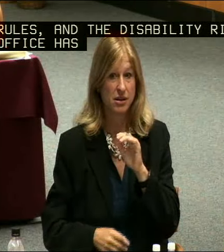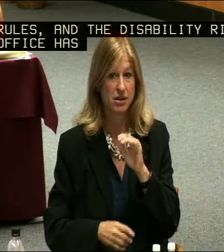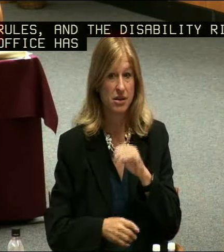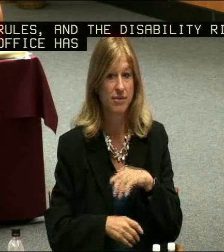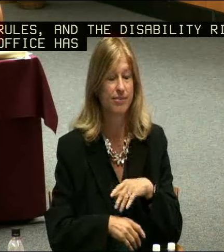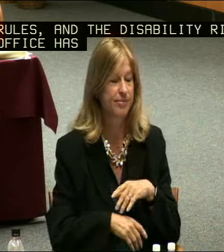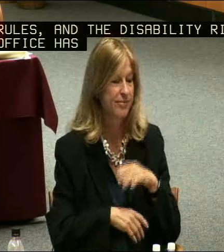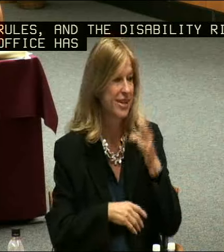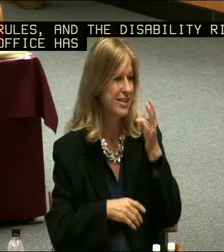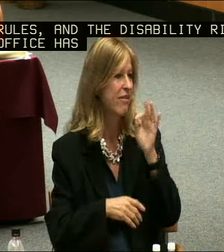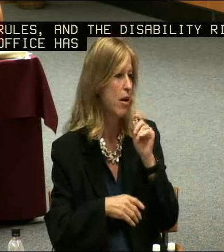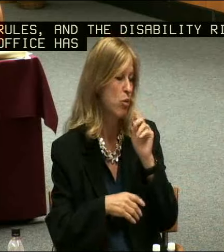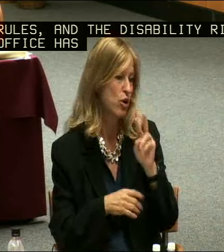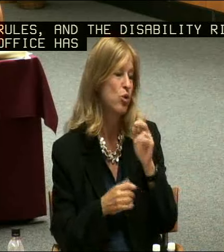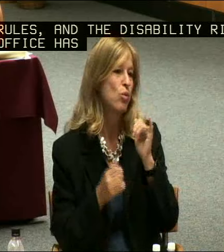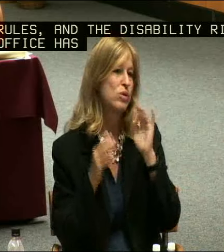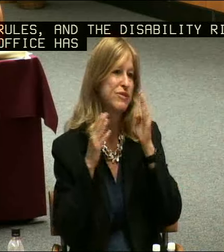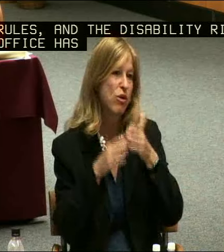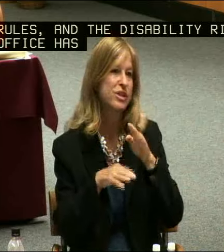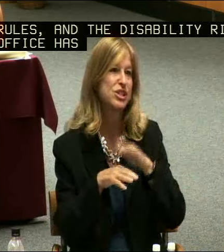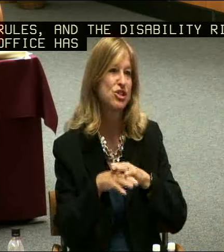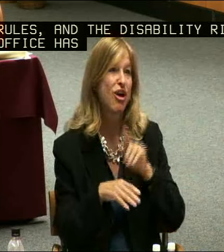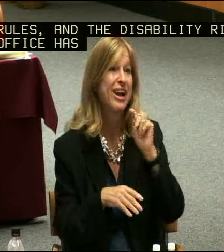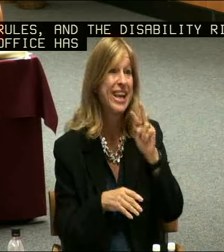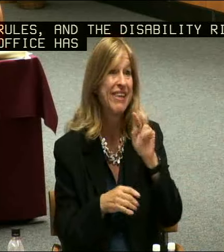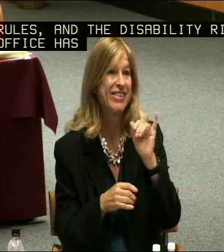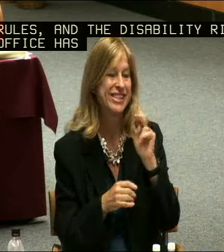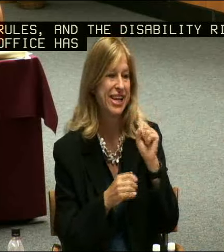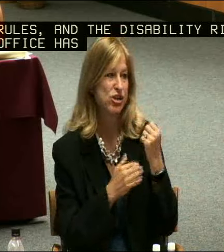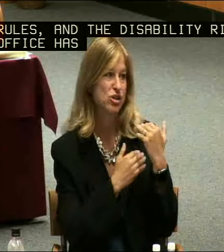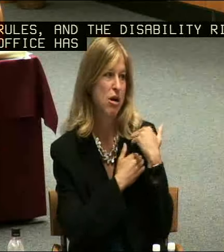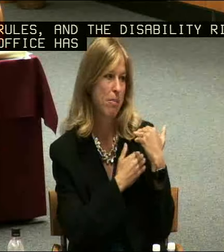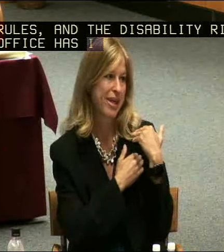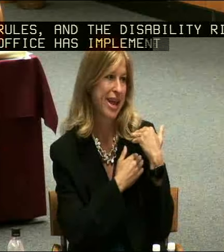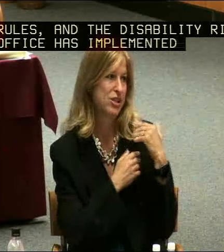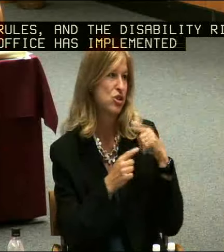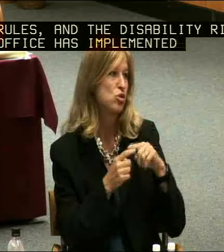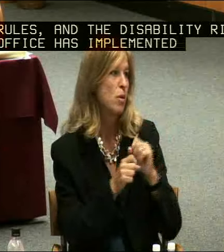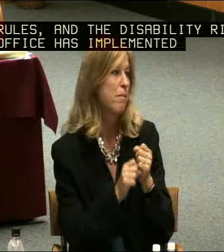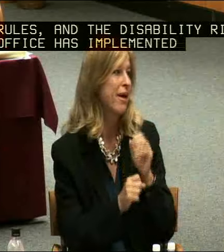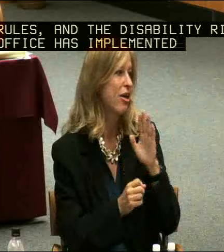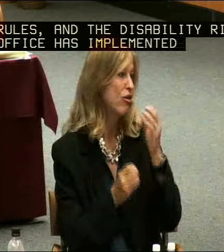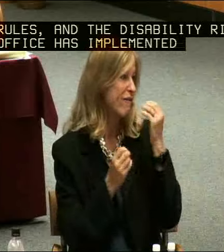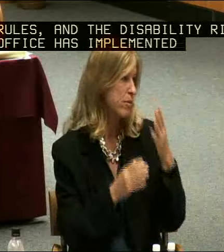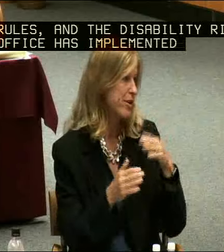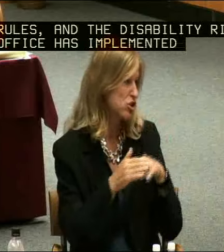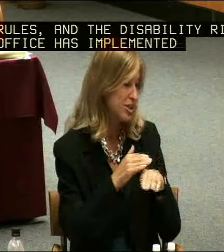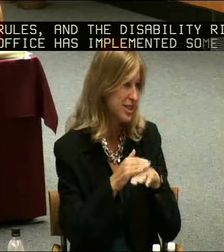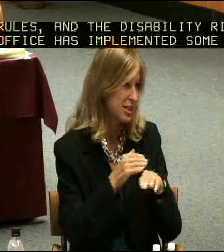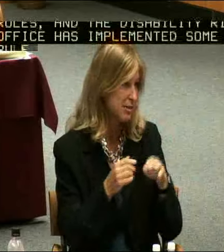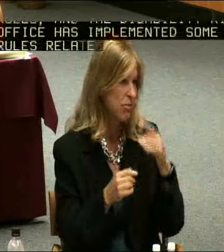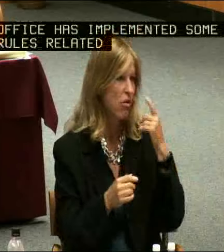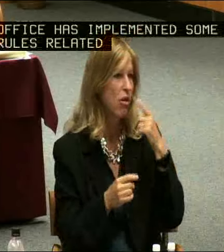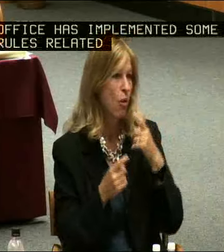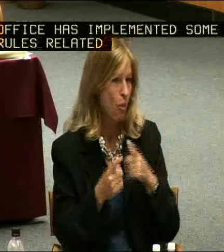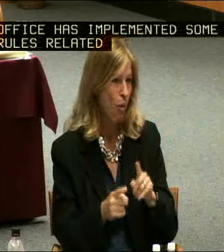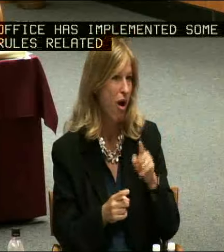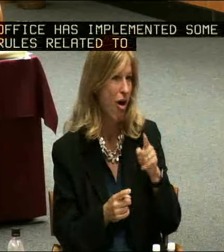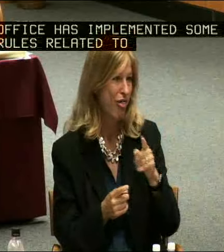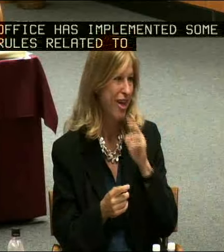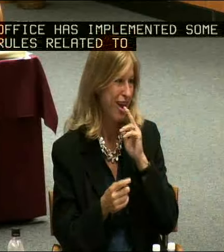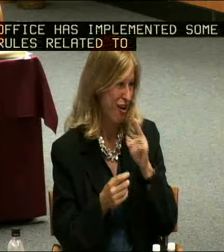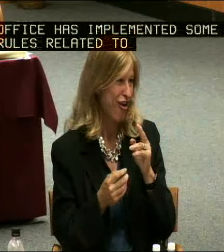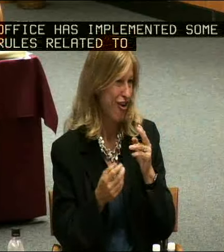implemented some rules related to 79.2 that will focus on television and their responsibilities for making sure that